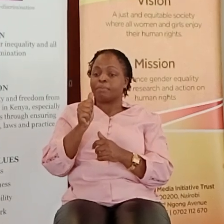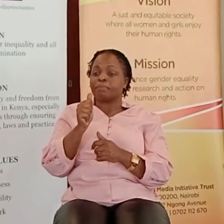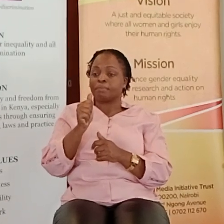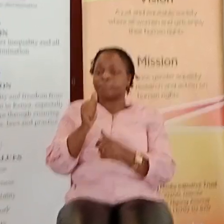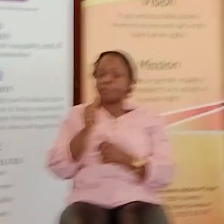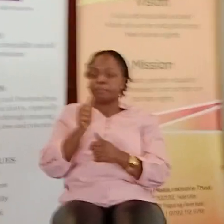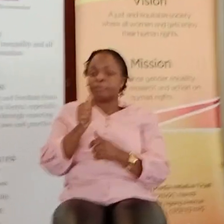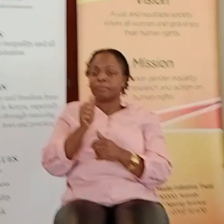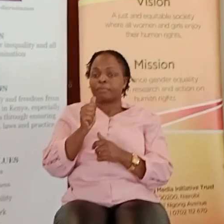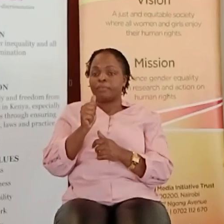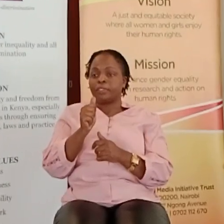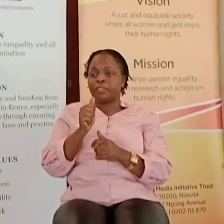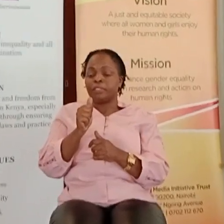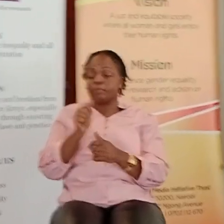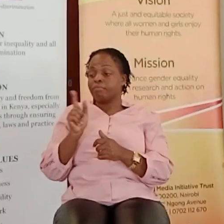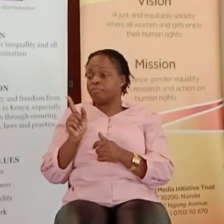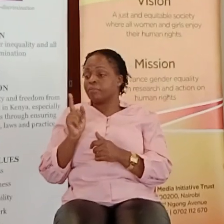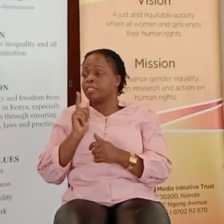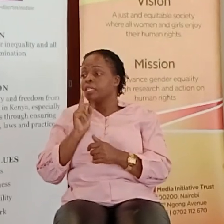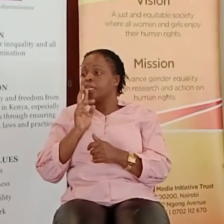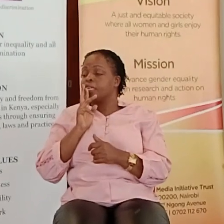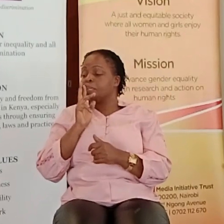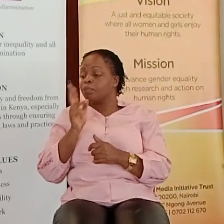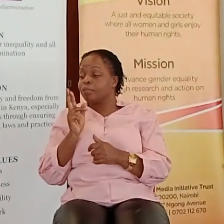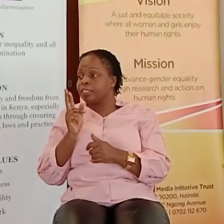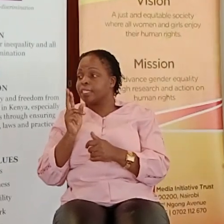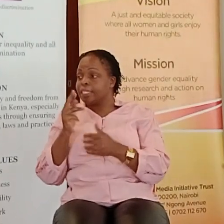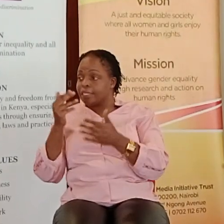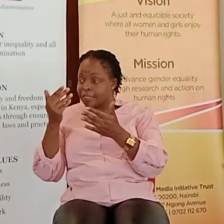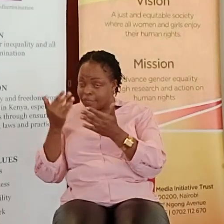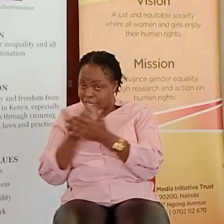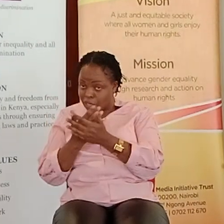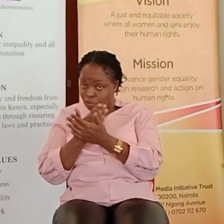ICASA, she reported here that it's new. I didn't know it was very new.